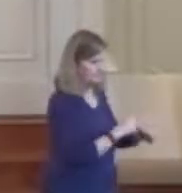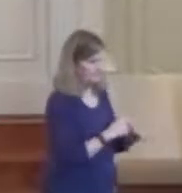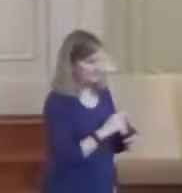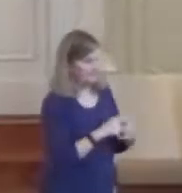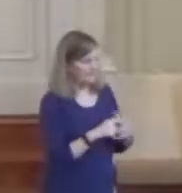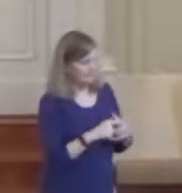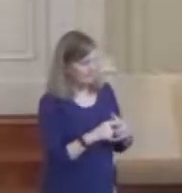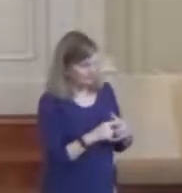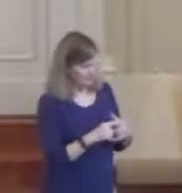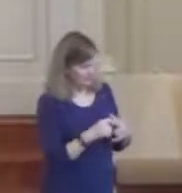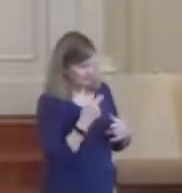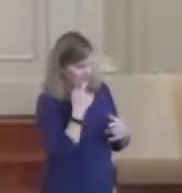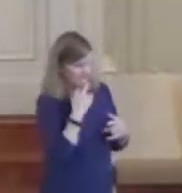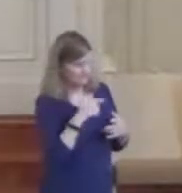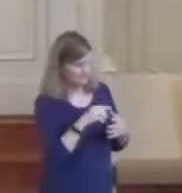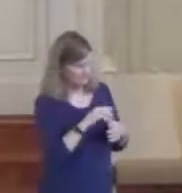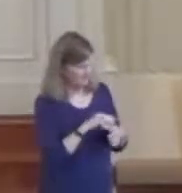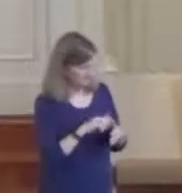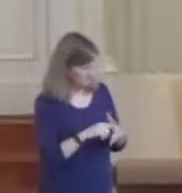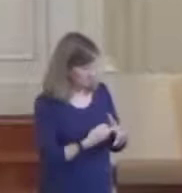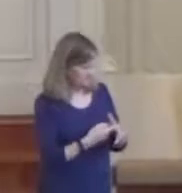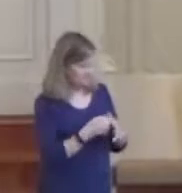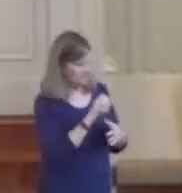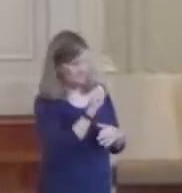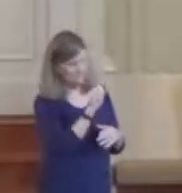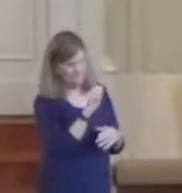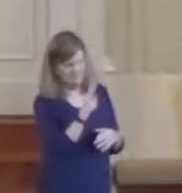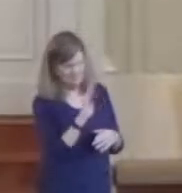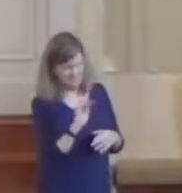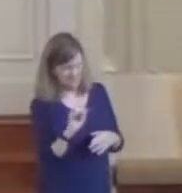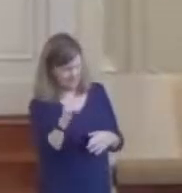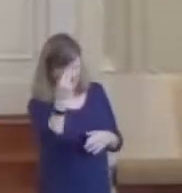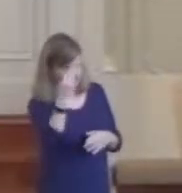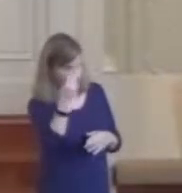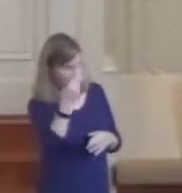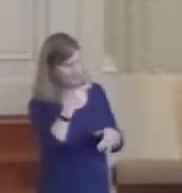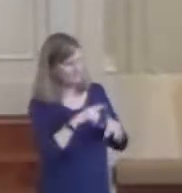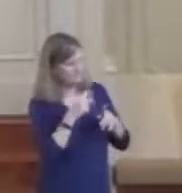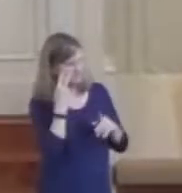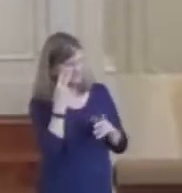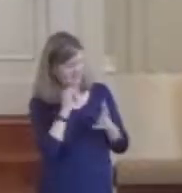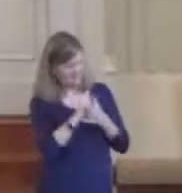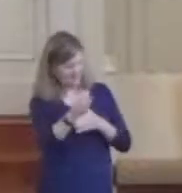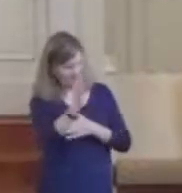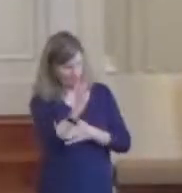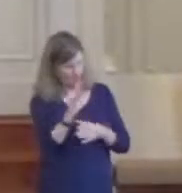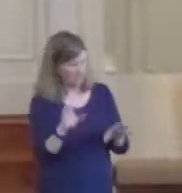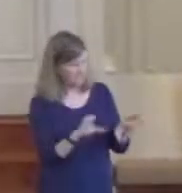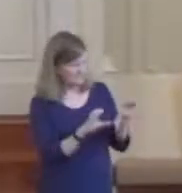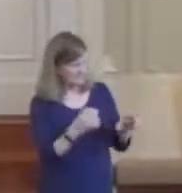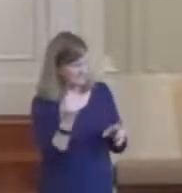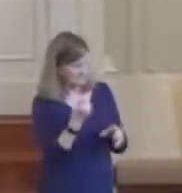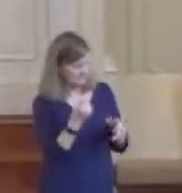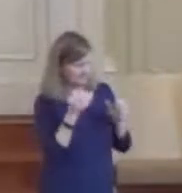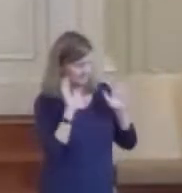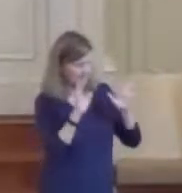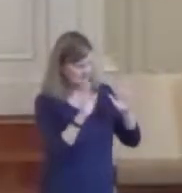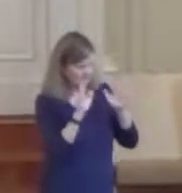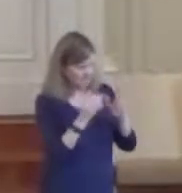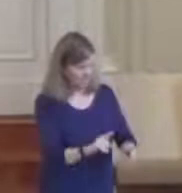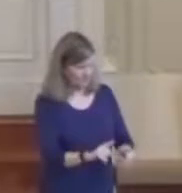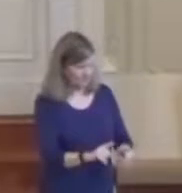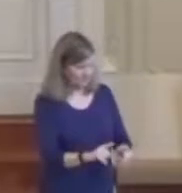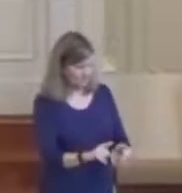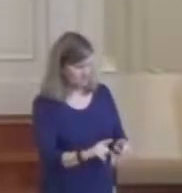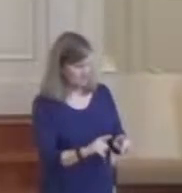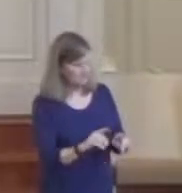the institution of the Sabbath. But in this moment, we see that God has done something miraculous to make something in God's